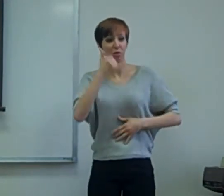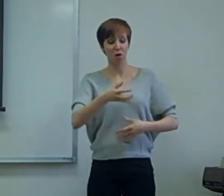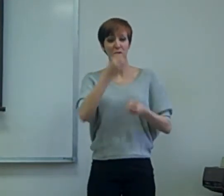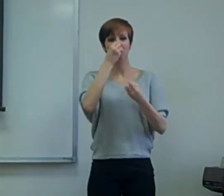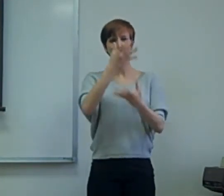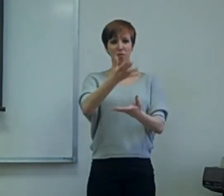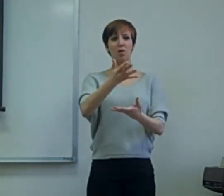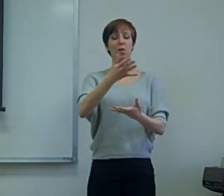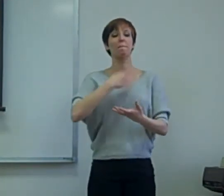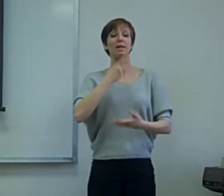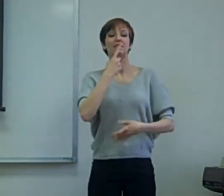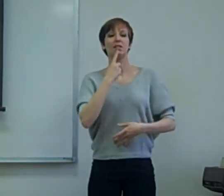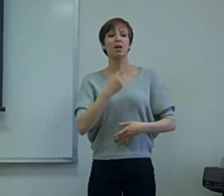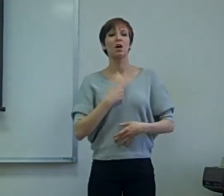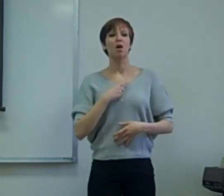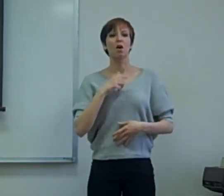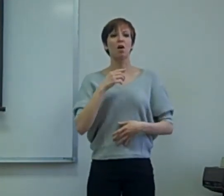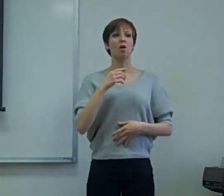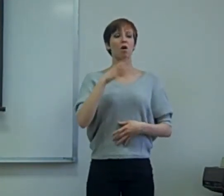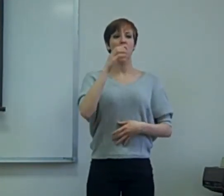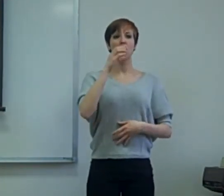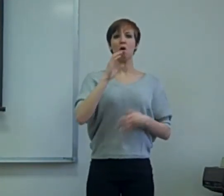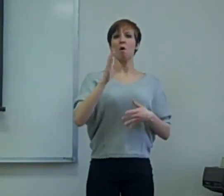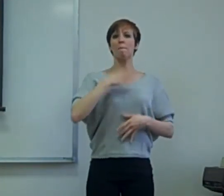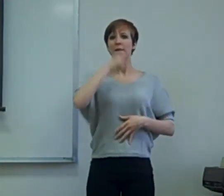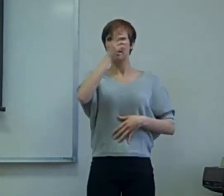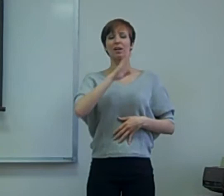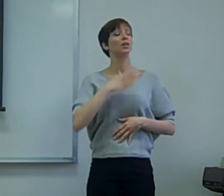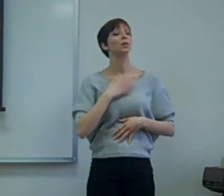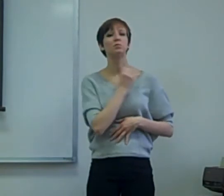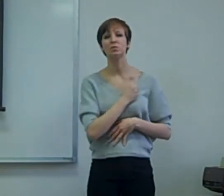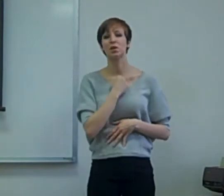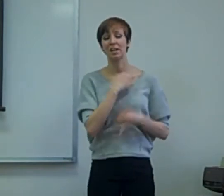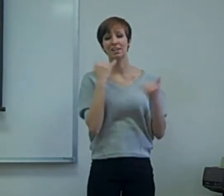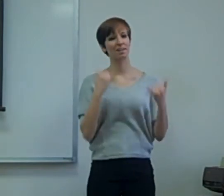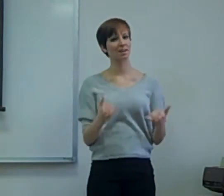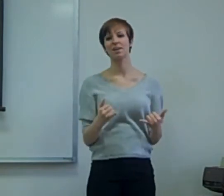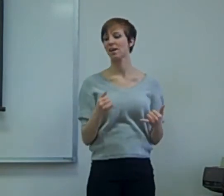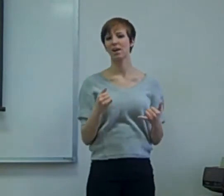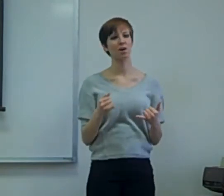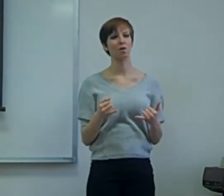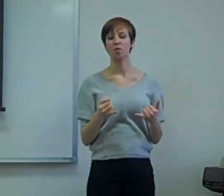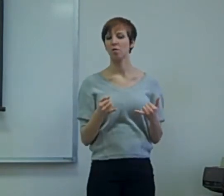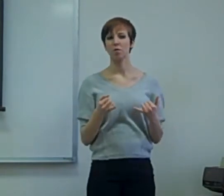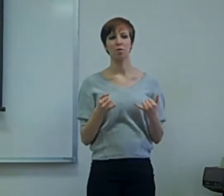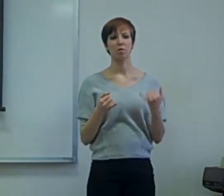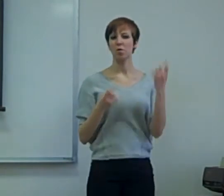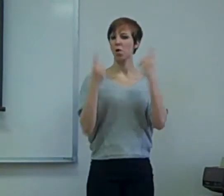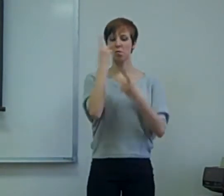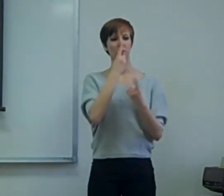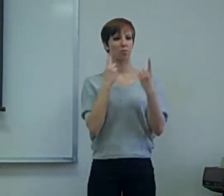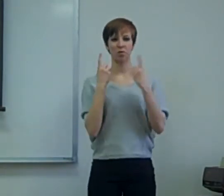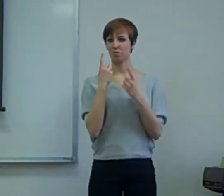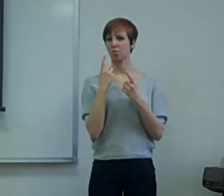my gosh, I'm really sorry. But at least now you won't have to worry about him not getting along with you